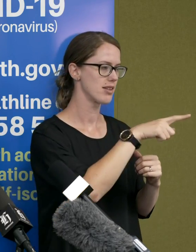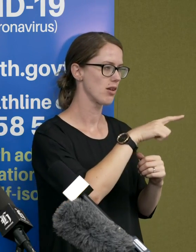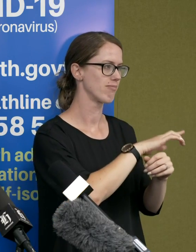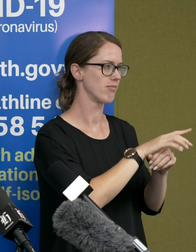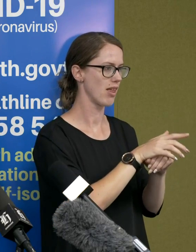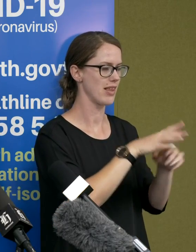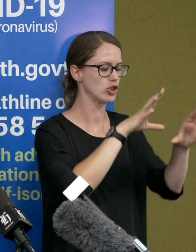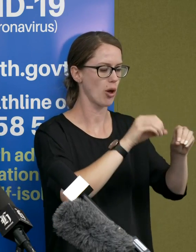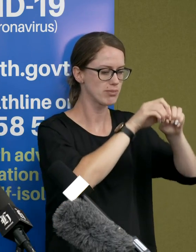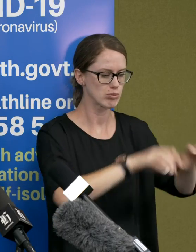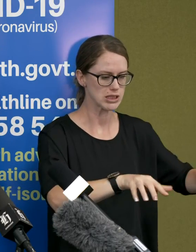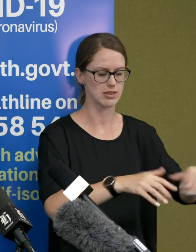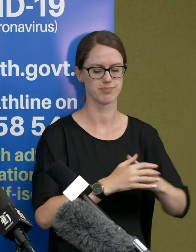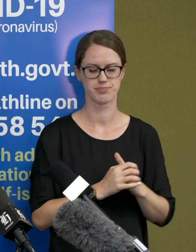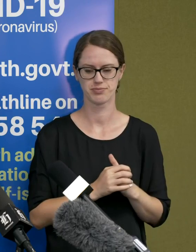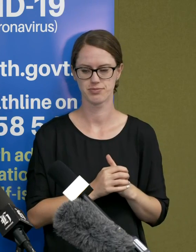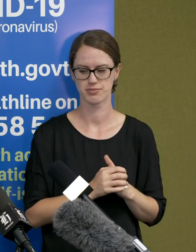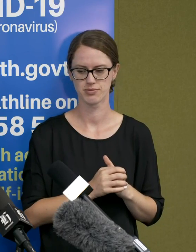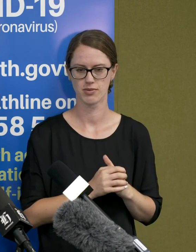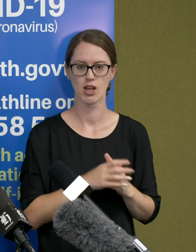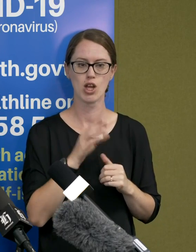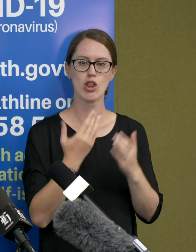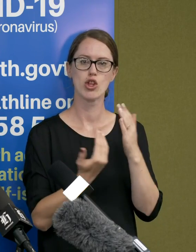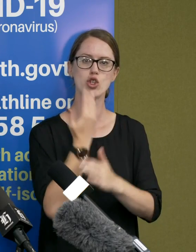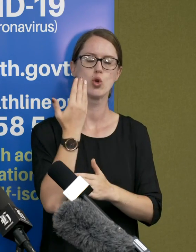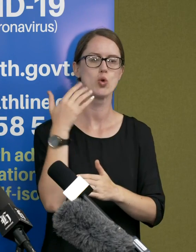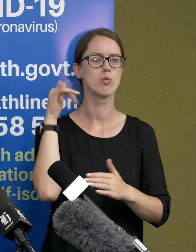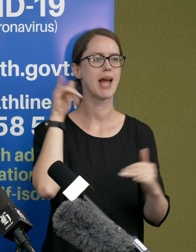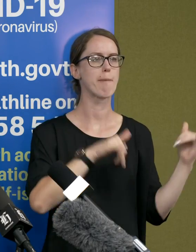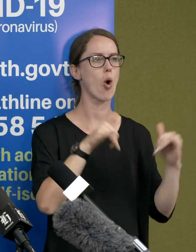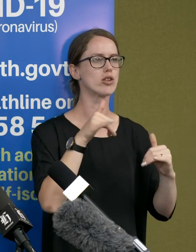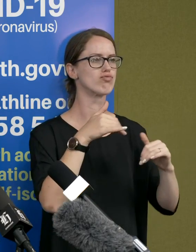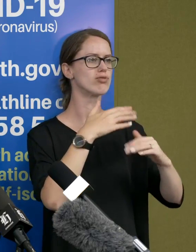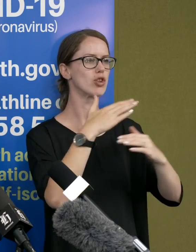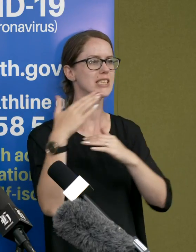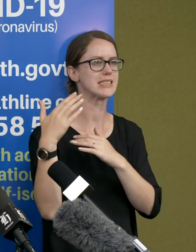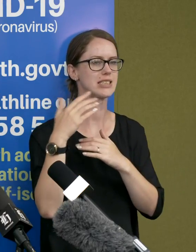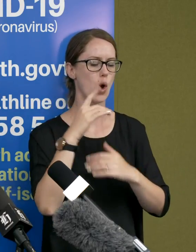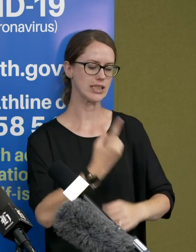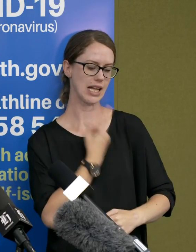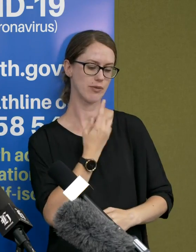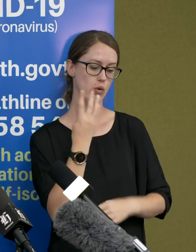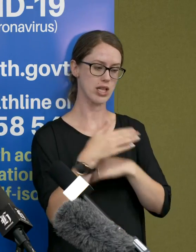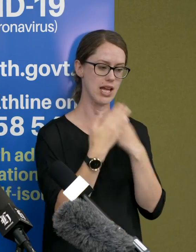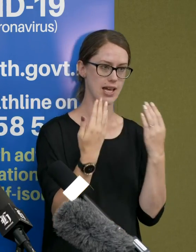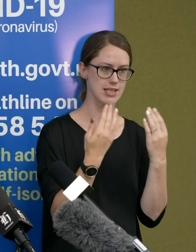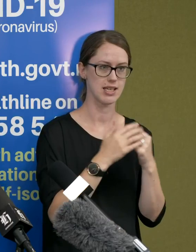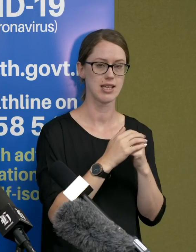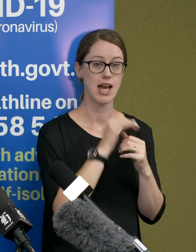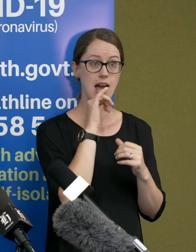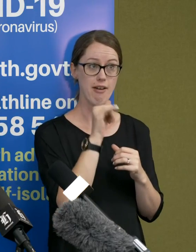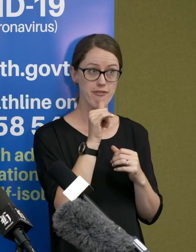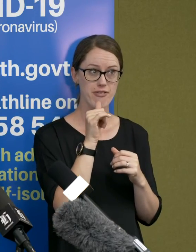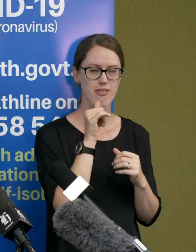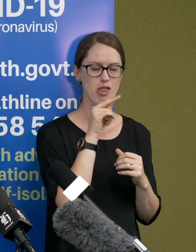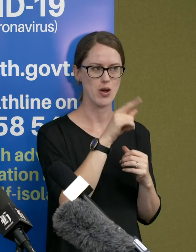further transmission. What I would say is that with the new border restrictions in place and less people coming in from overseas, if we can get on top